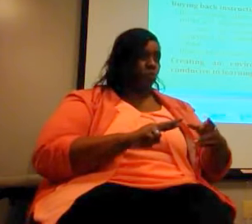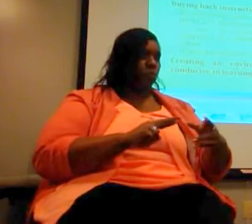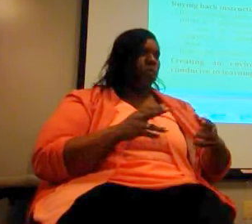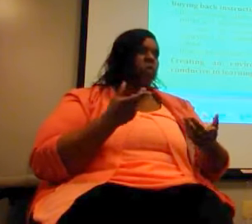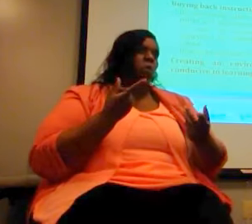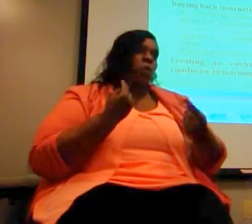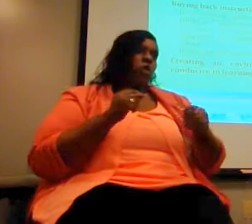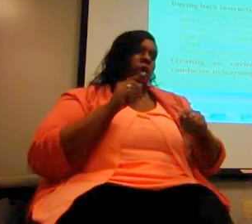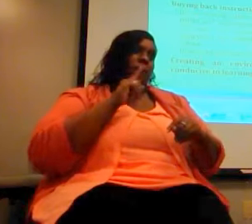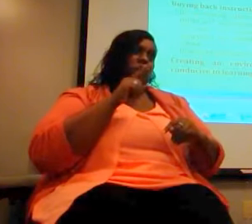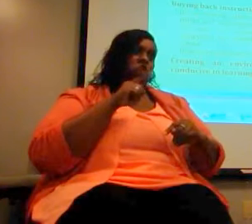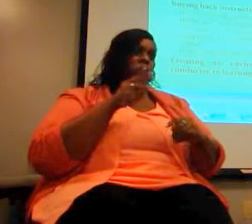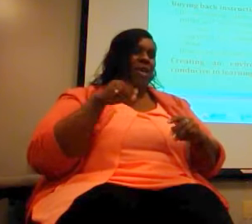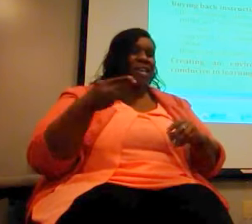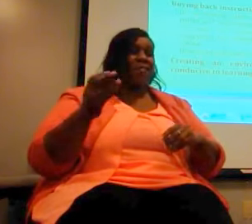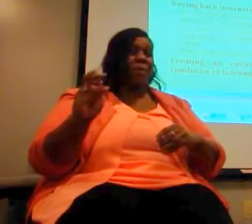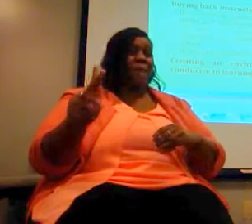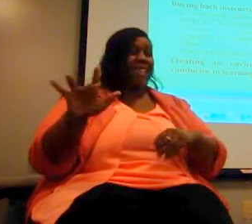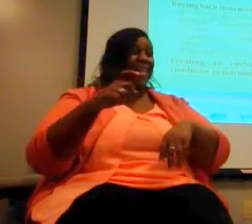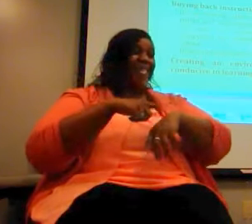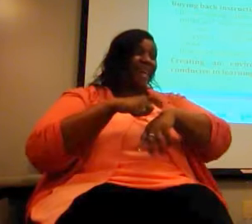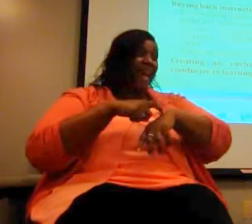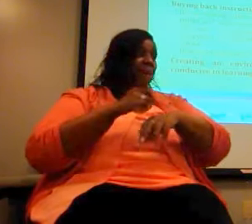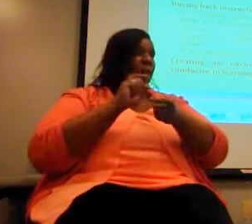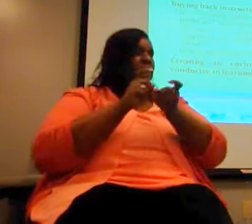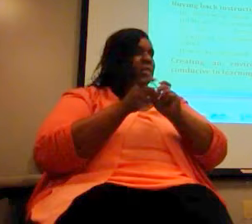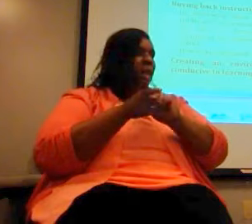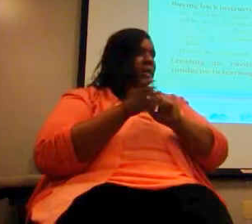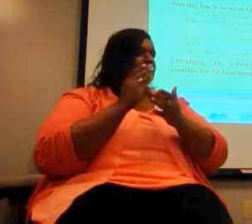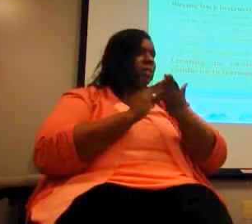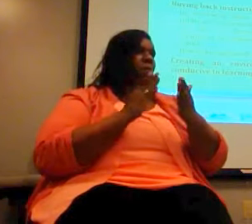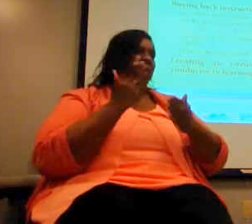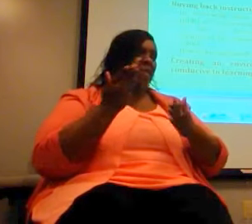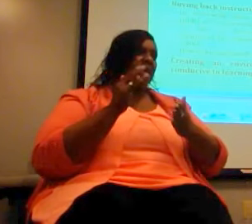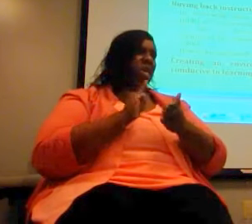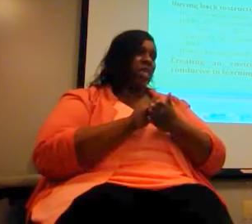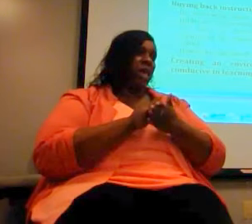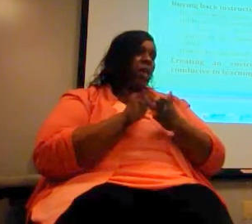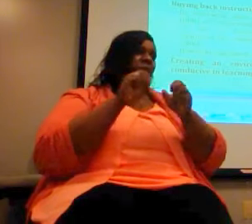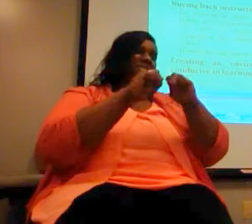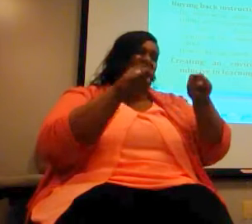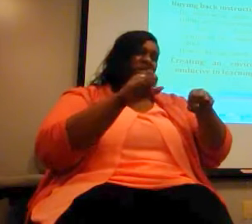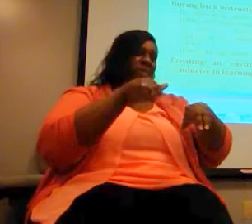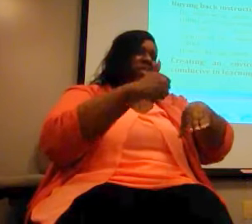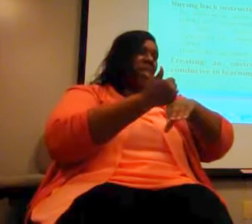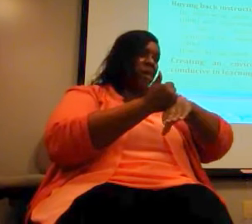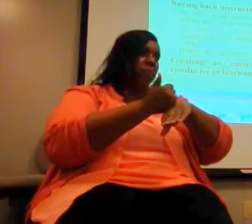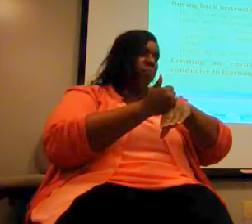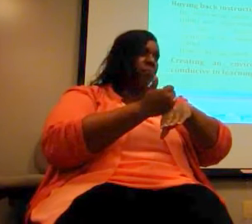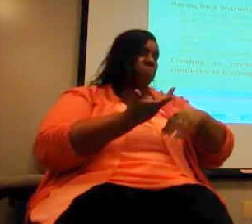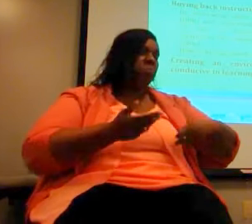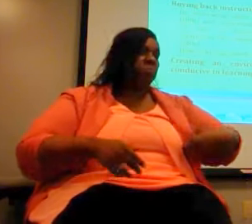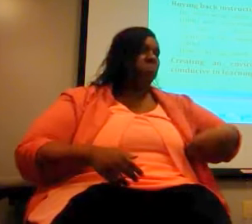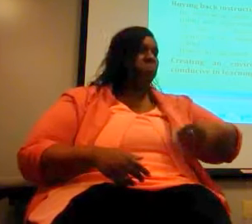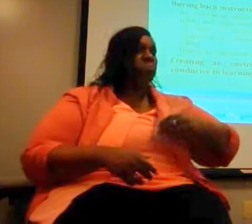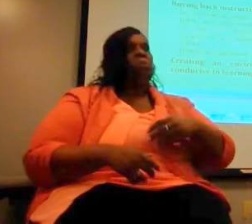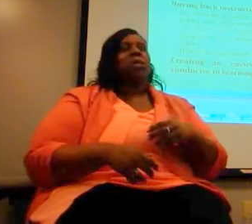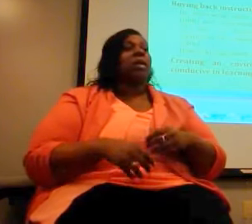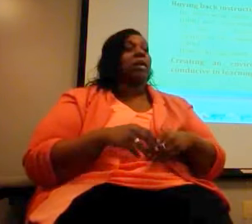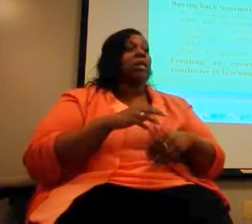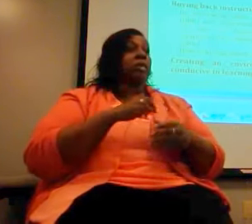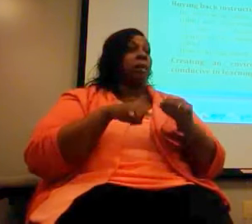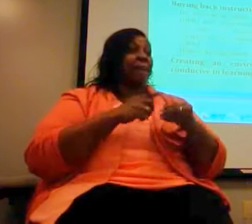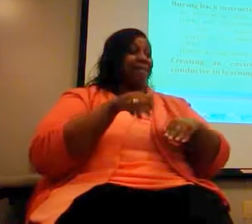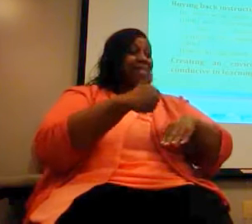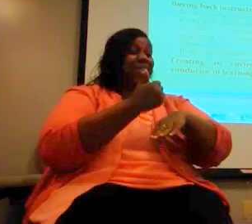buy back that time just by tweaking some of the things the systems that are already in place. It's about creating an environment